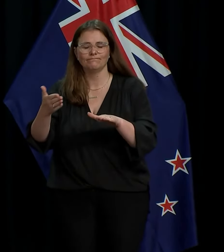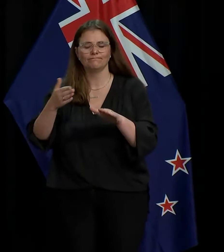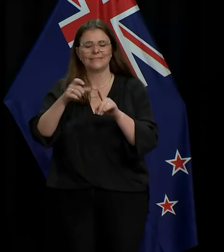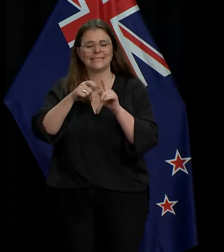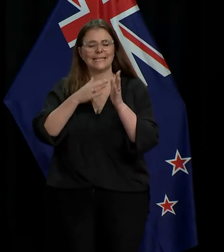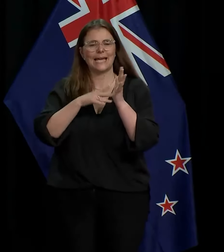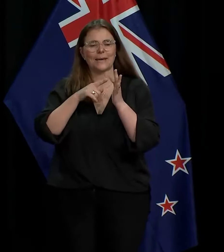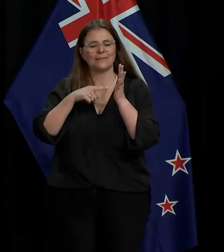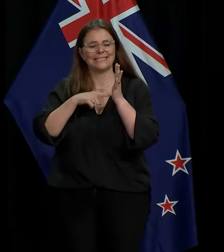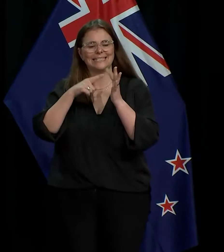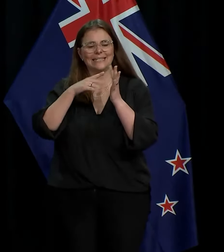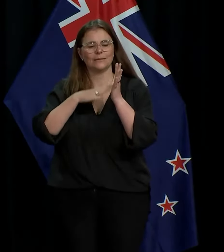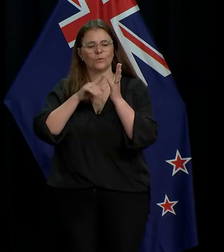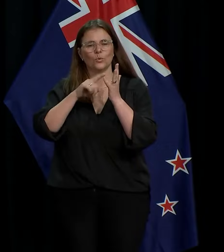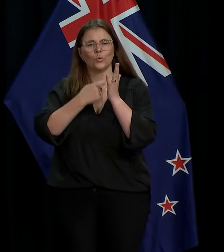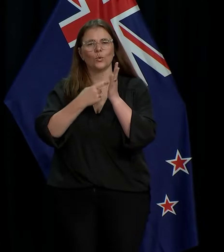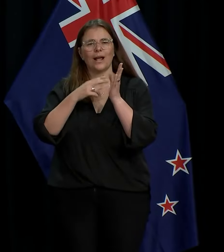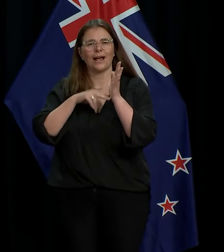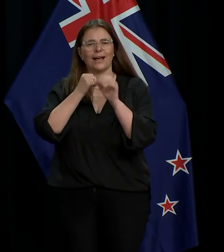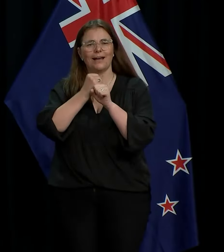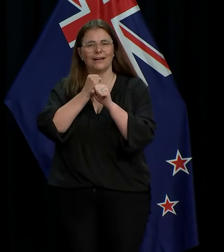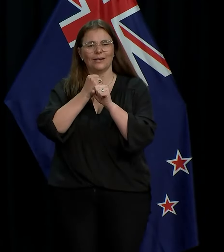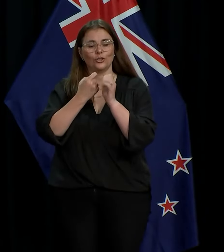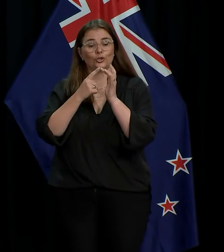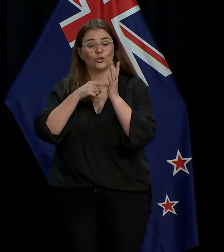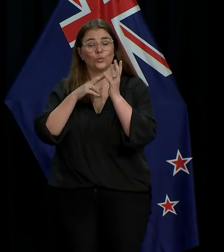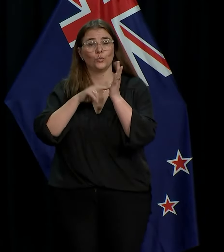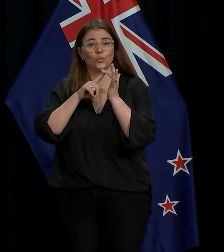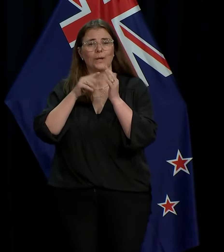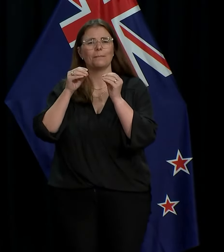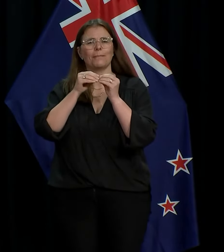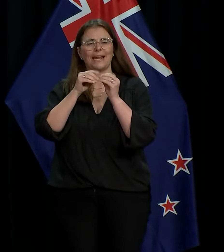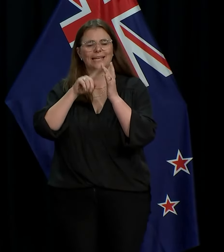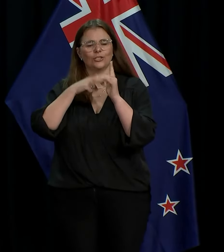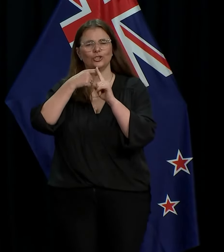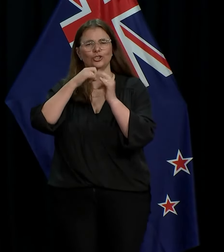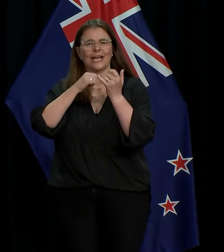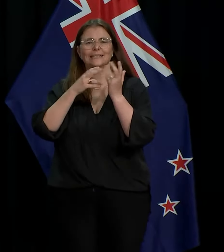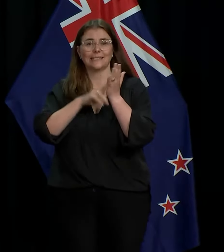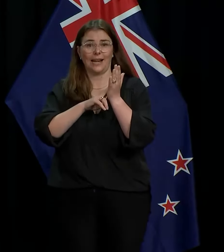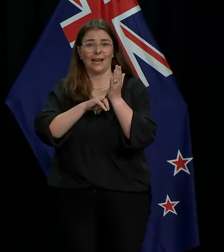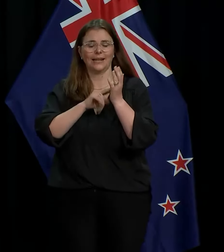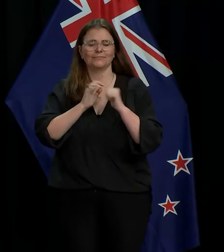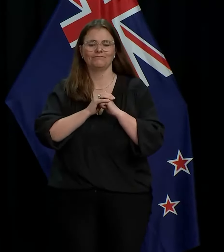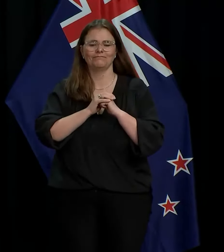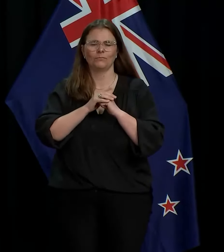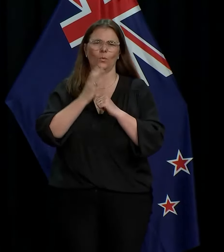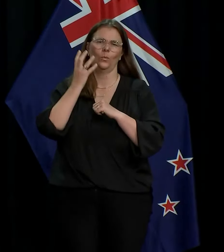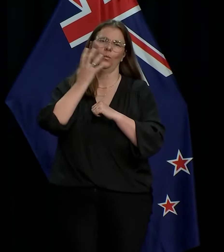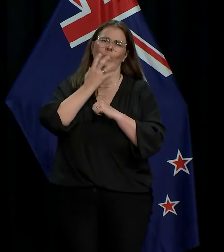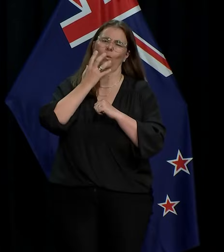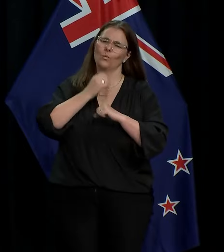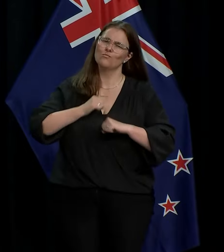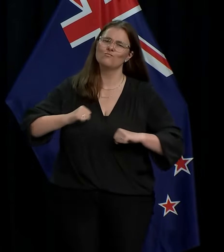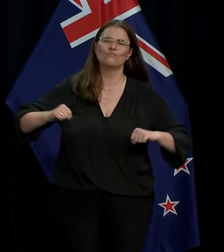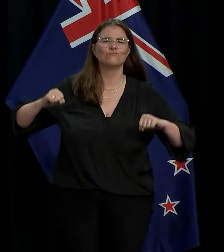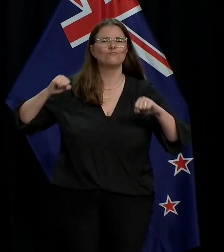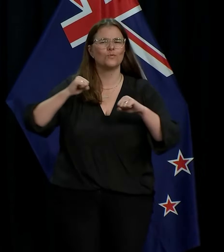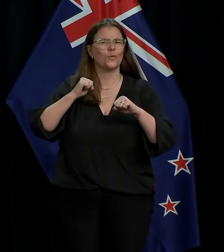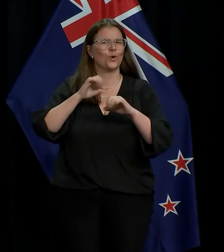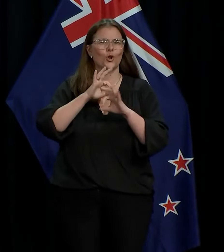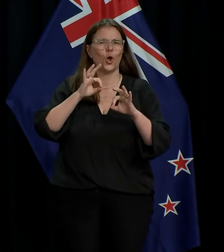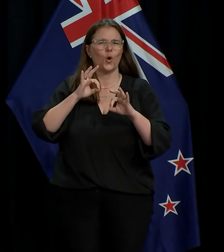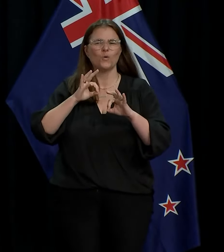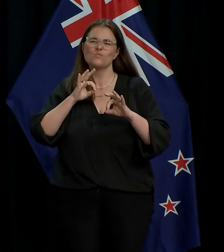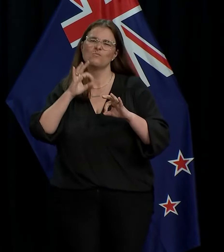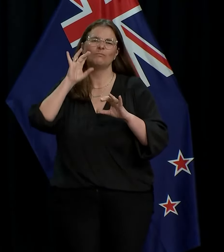Dame Temuranga June Batley-Jackson. June has been described as formidable, fearless and